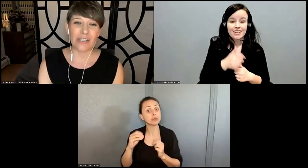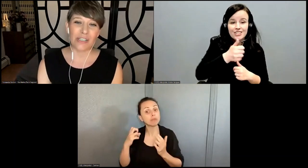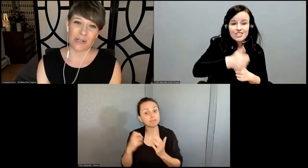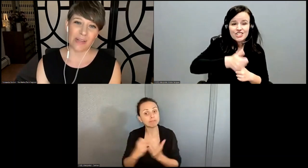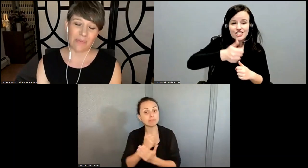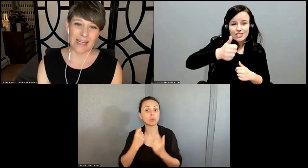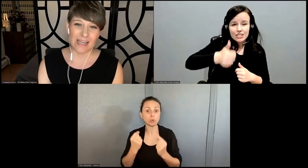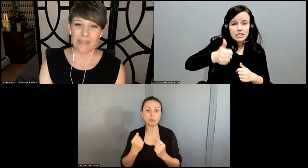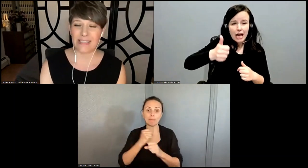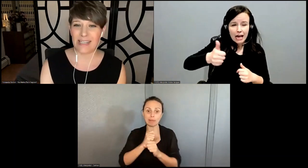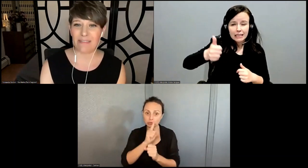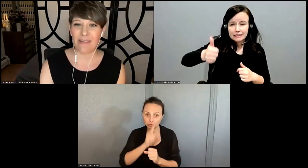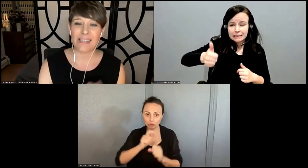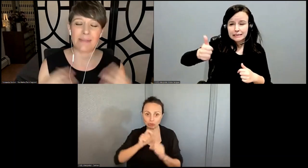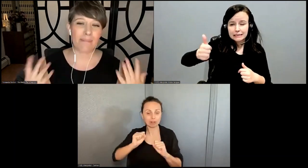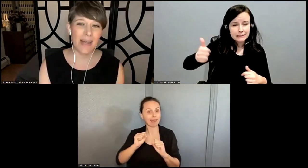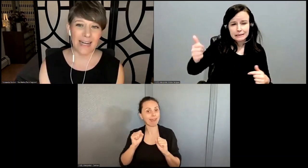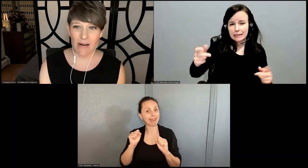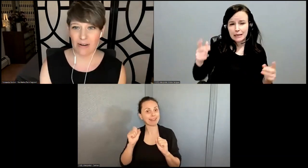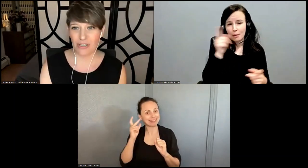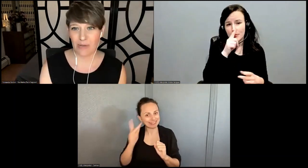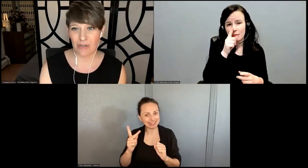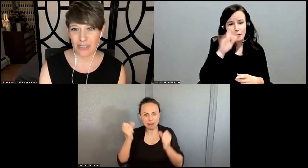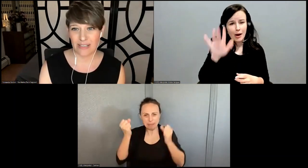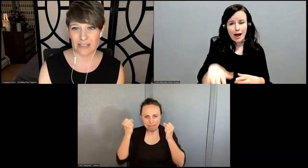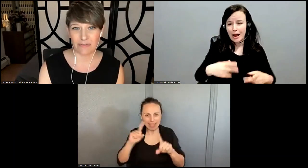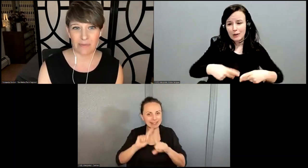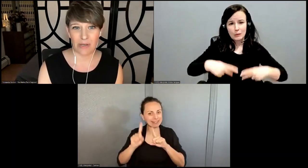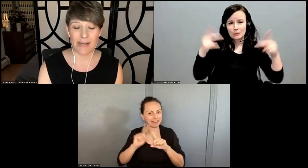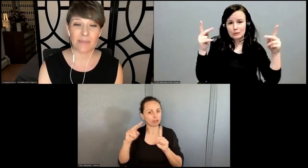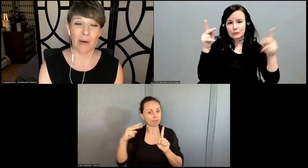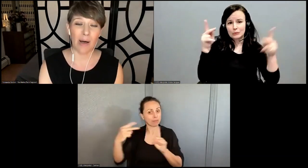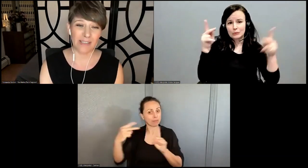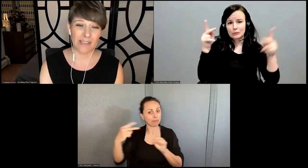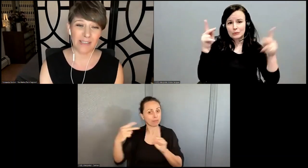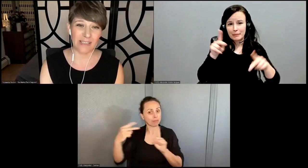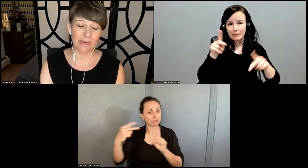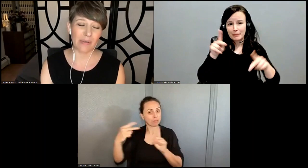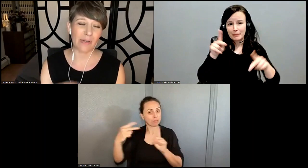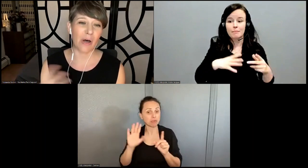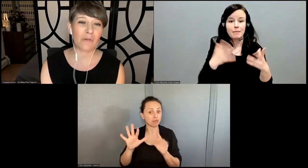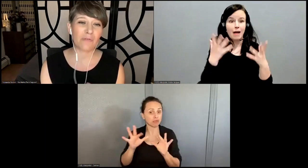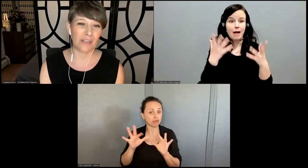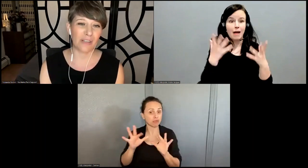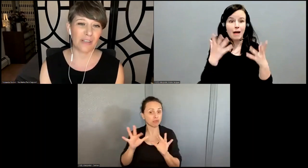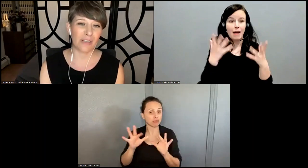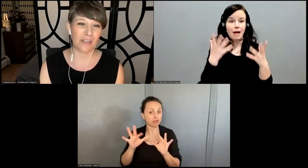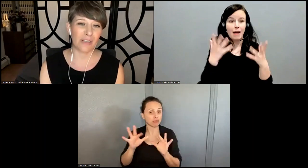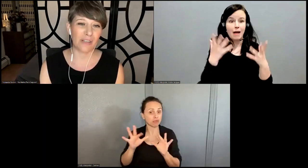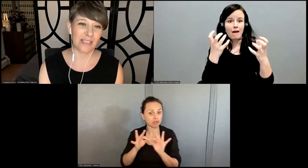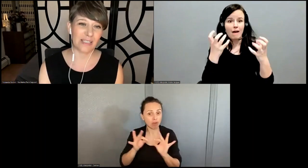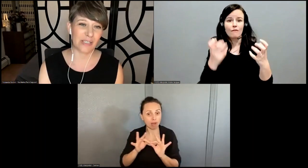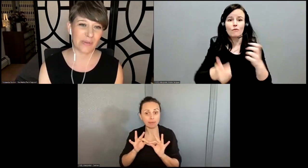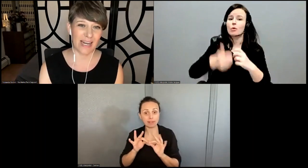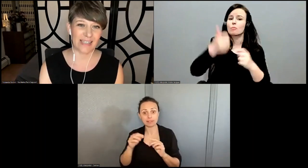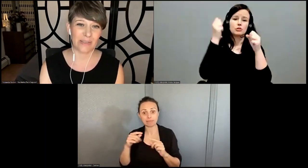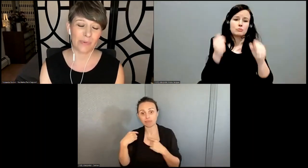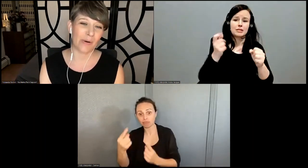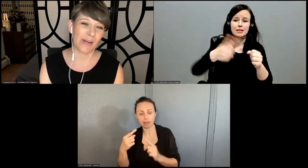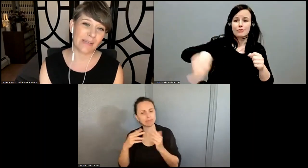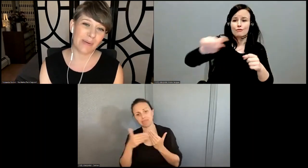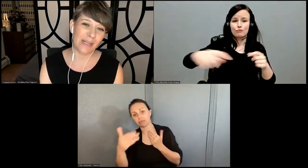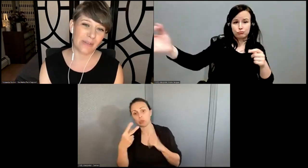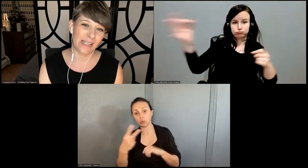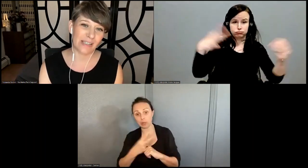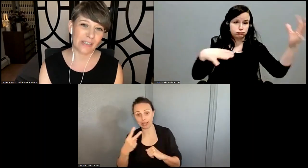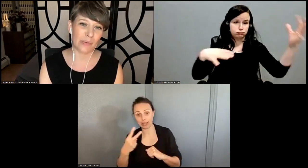to ensure that we can receive as many contributions from you as possible over these 2 days,